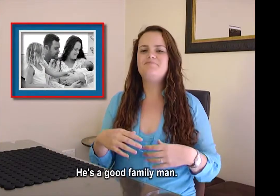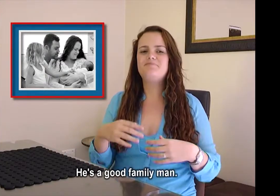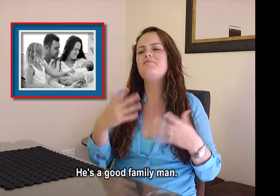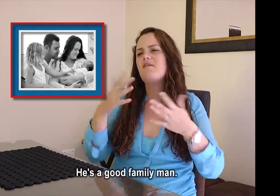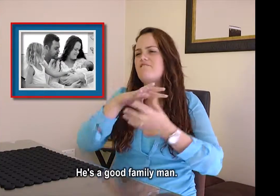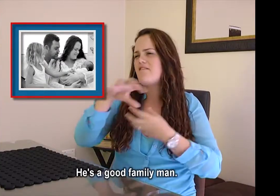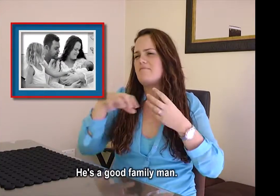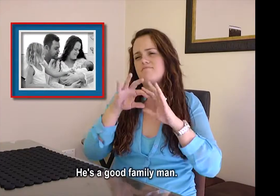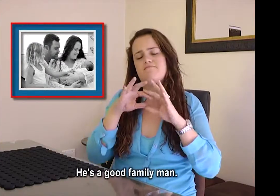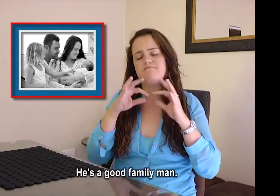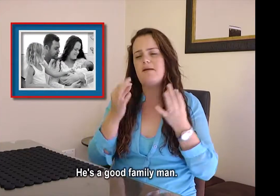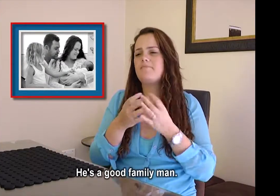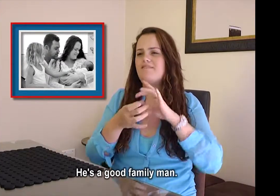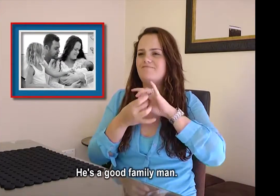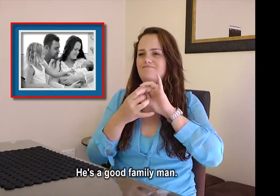He's a good family man.